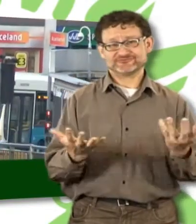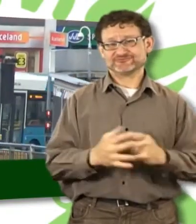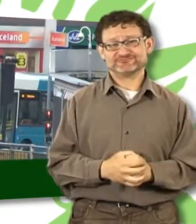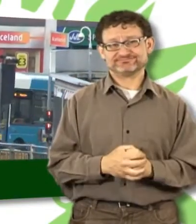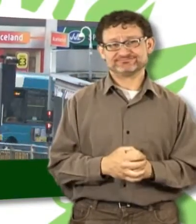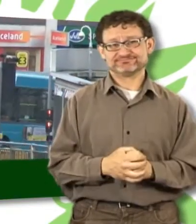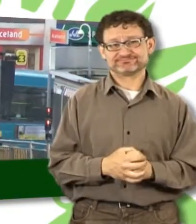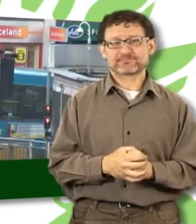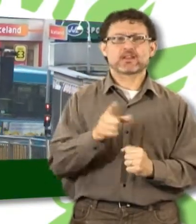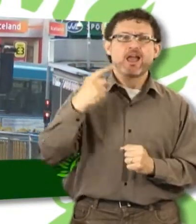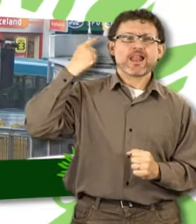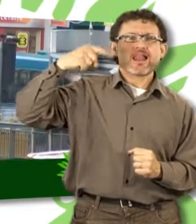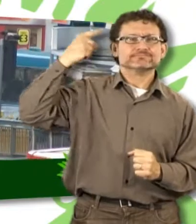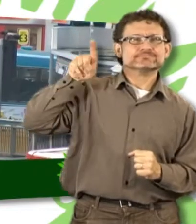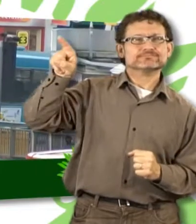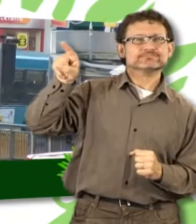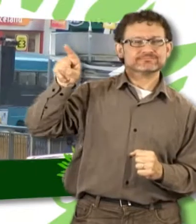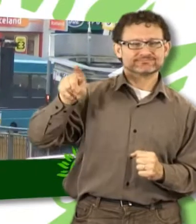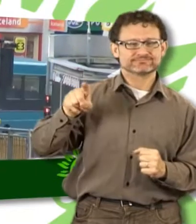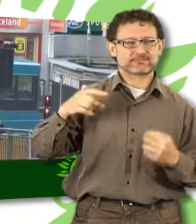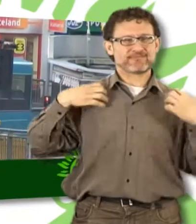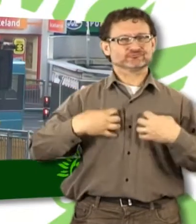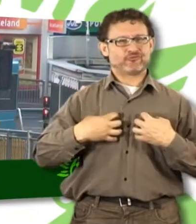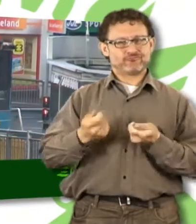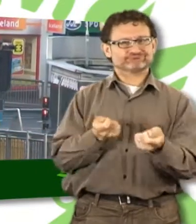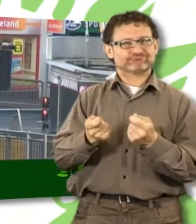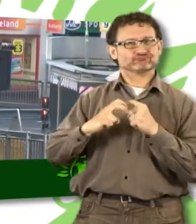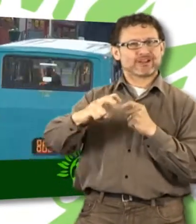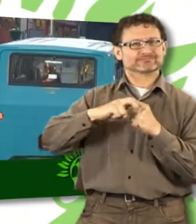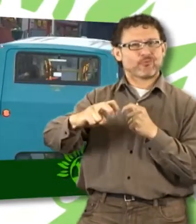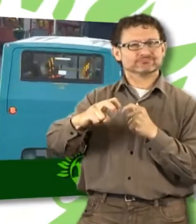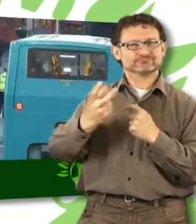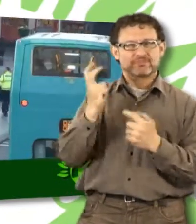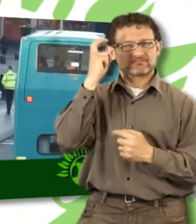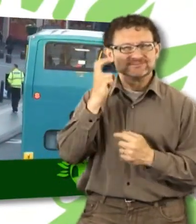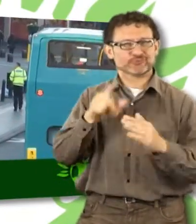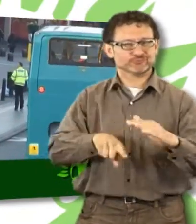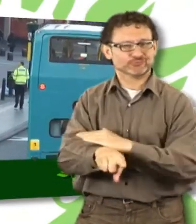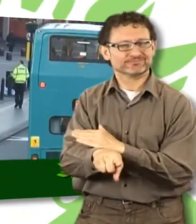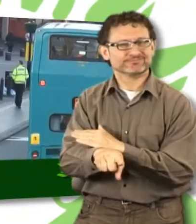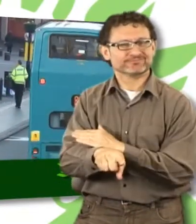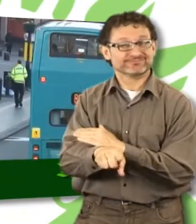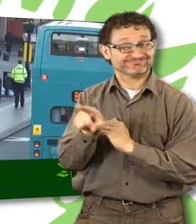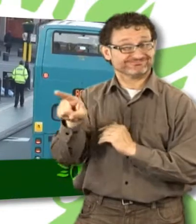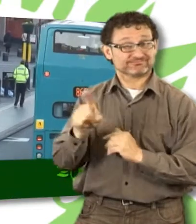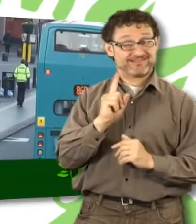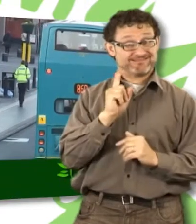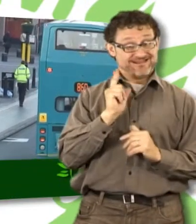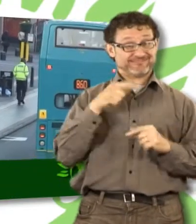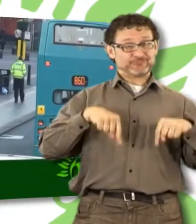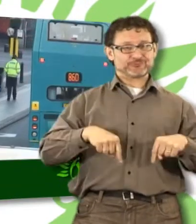to make it happen. One way is what's happened in London, where buses and public transport generally are controlled by the